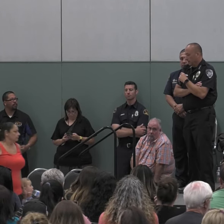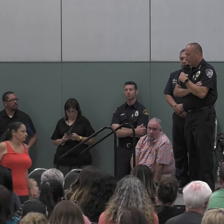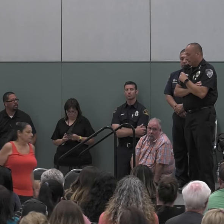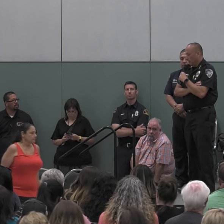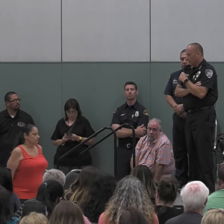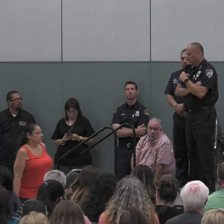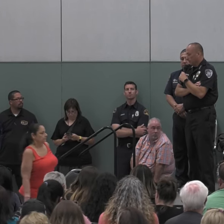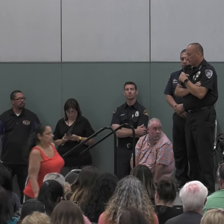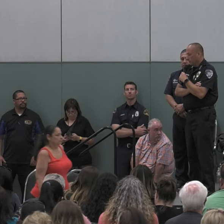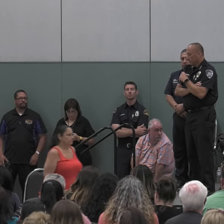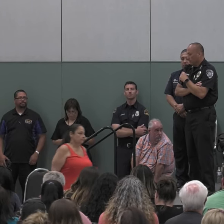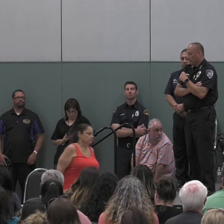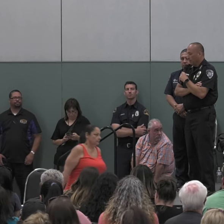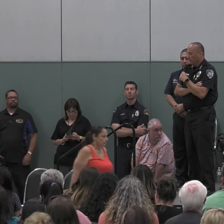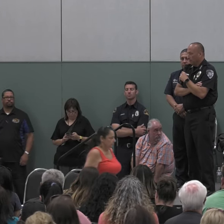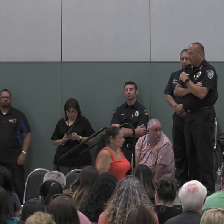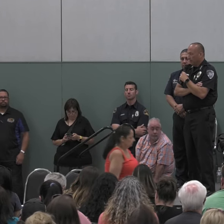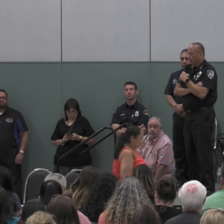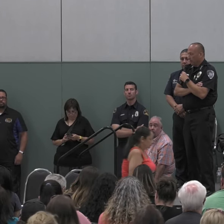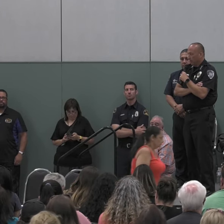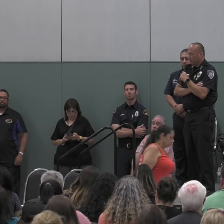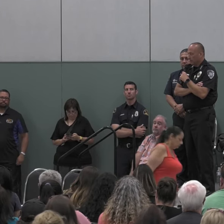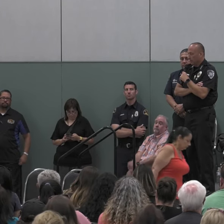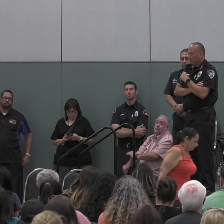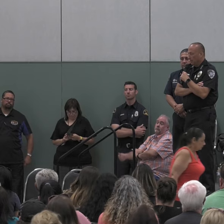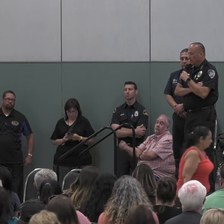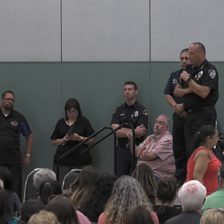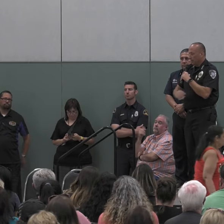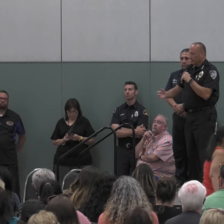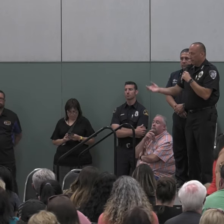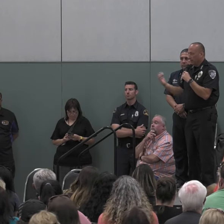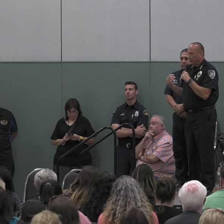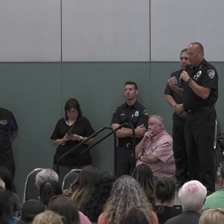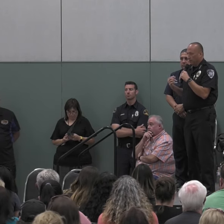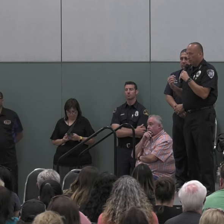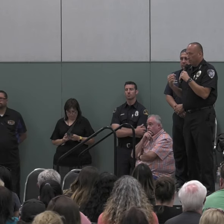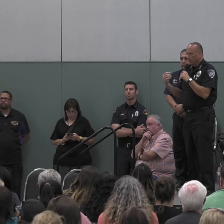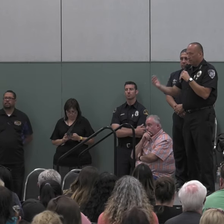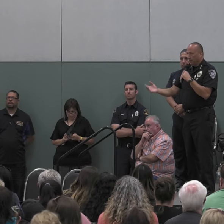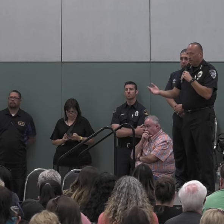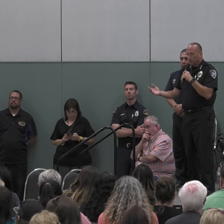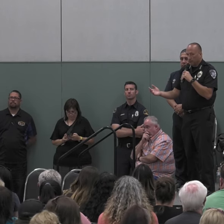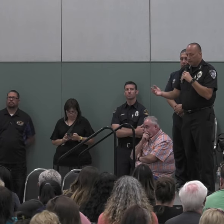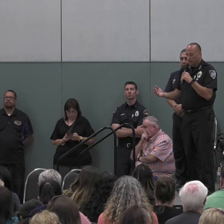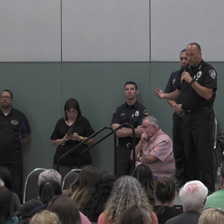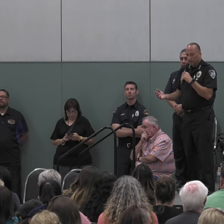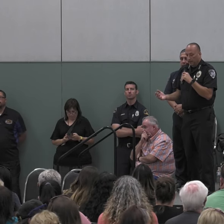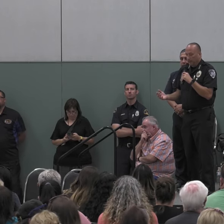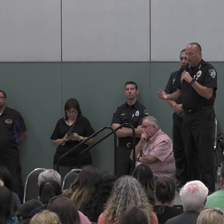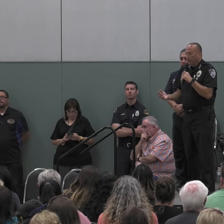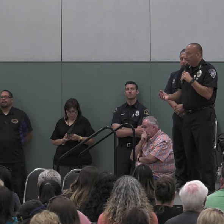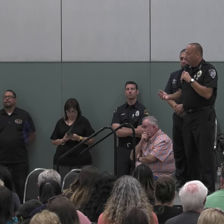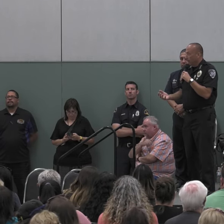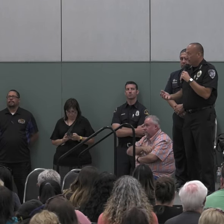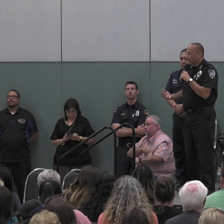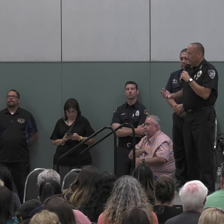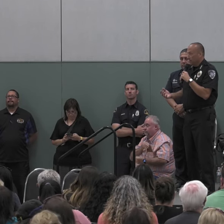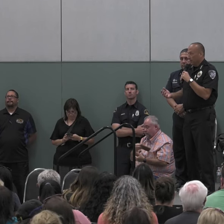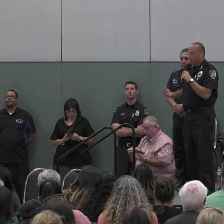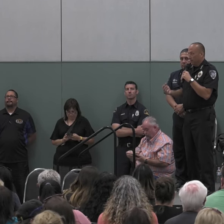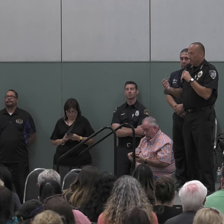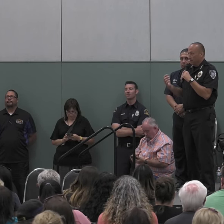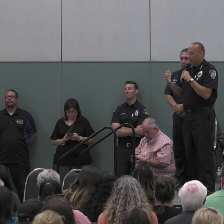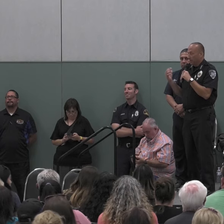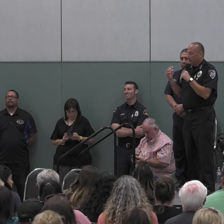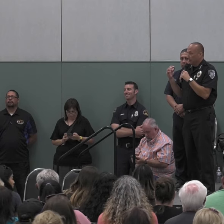offered several people that we've called to either get here or back to their residence. Well, it